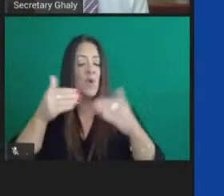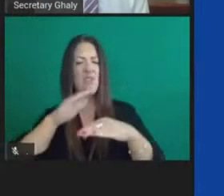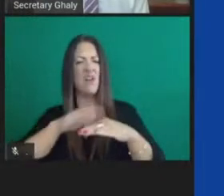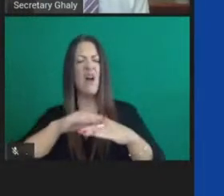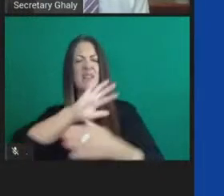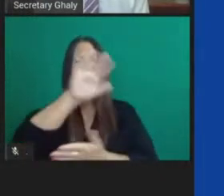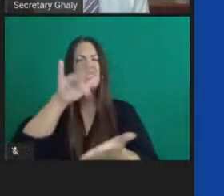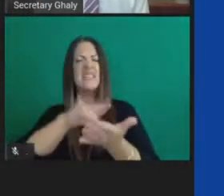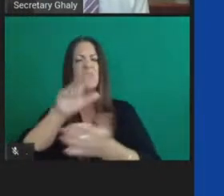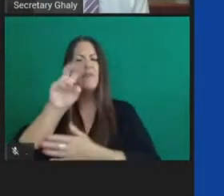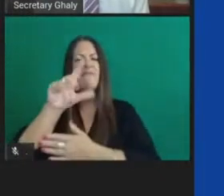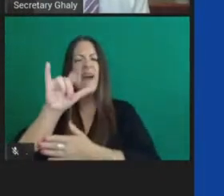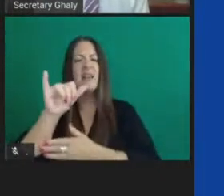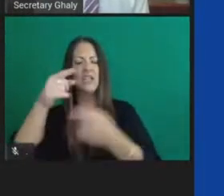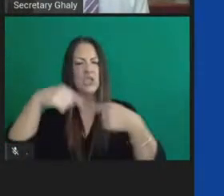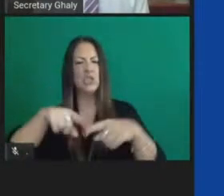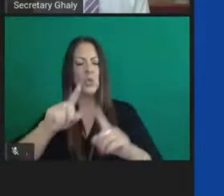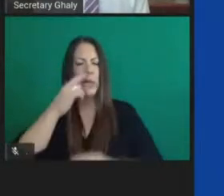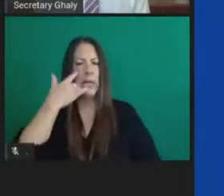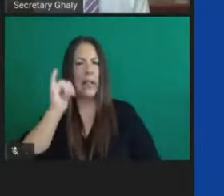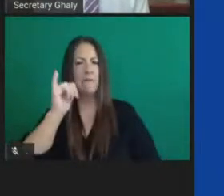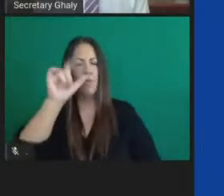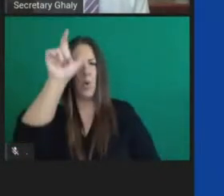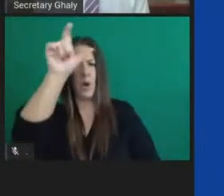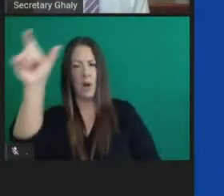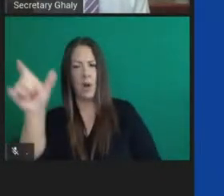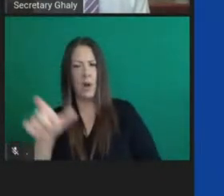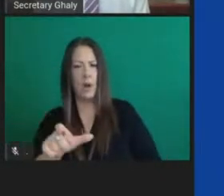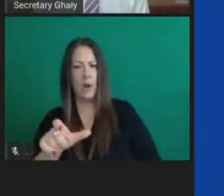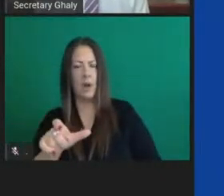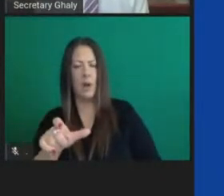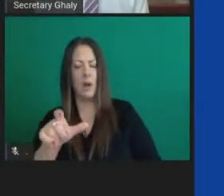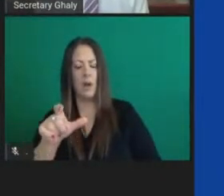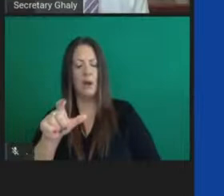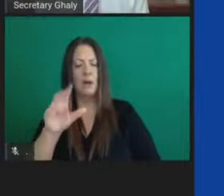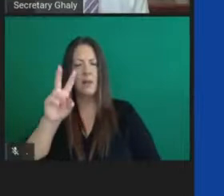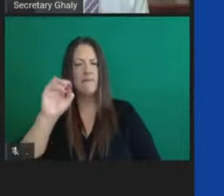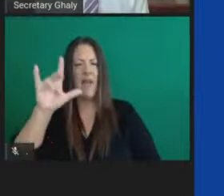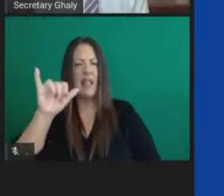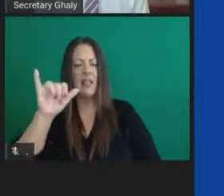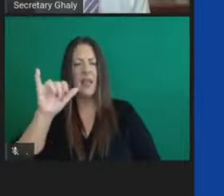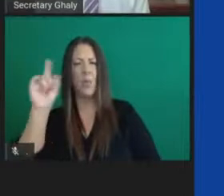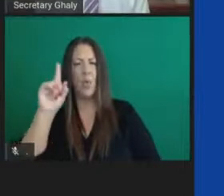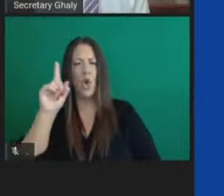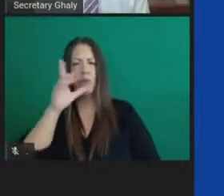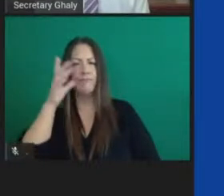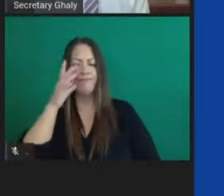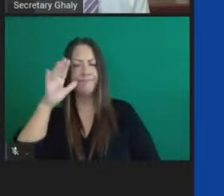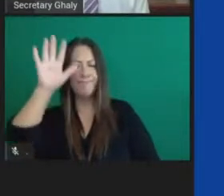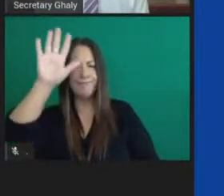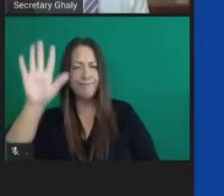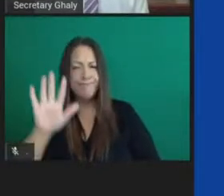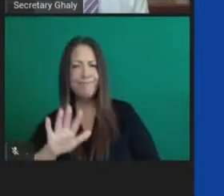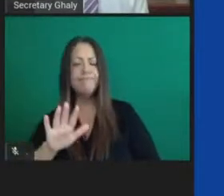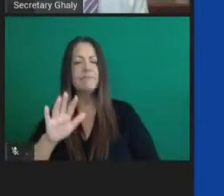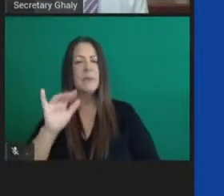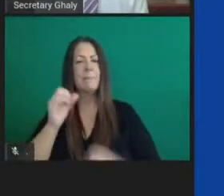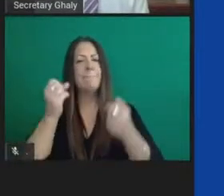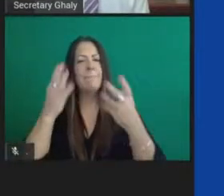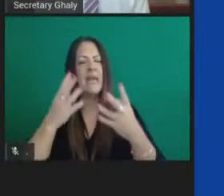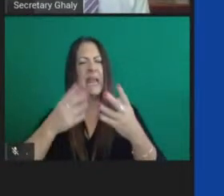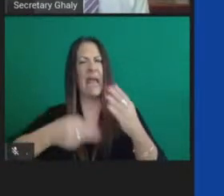Valley. That was during a time that we're seeing a disproportionate impact on those counties. A number of